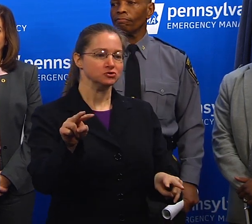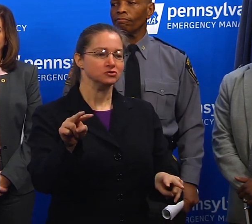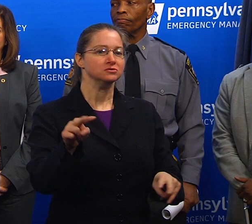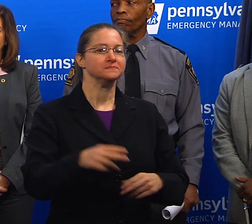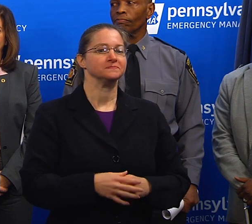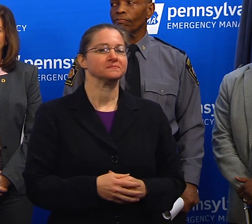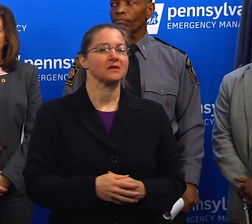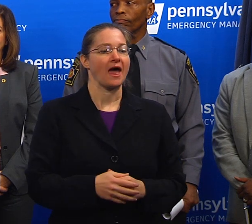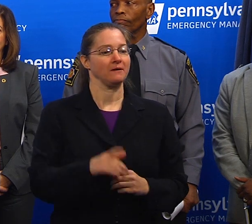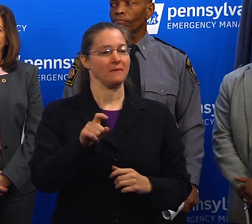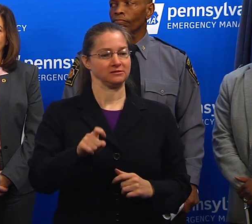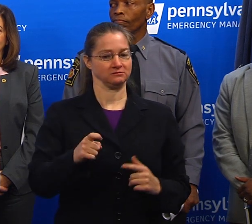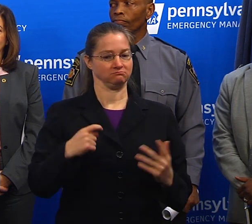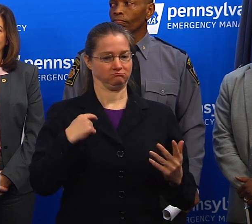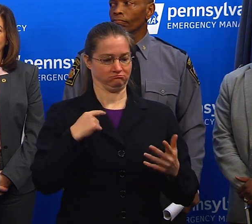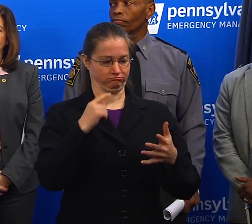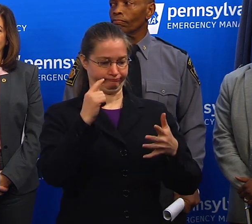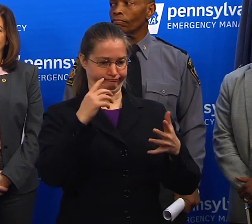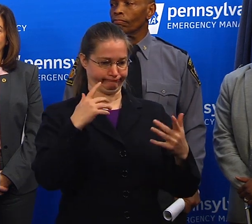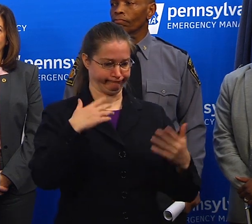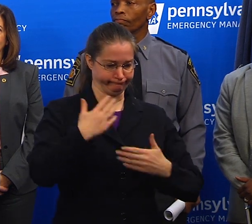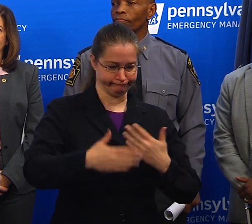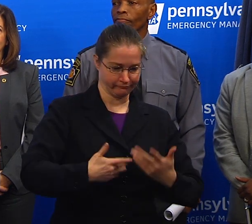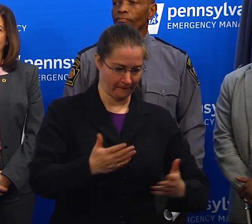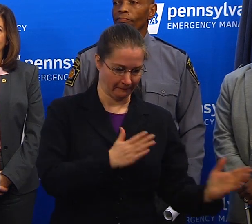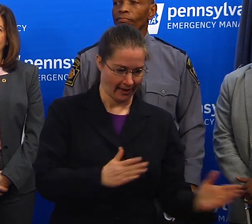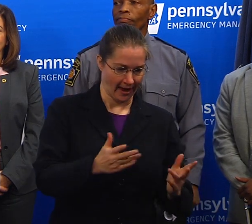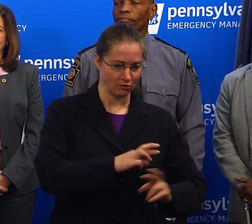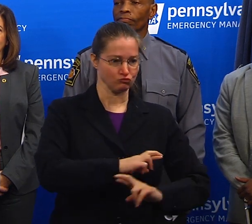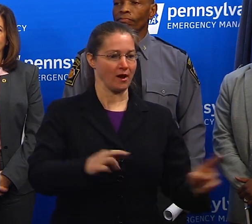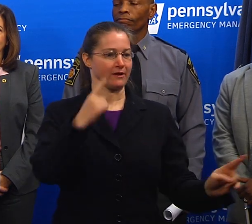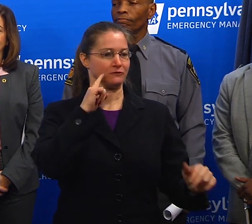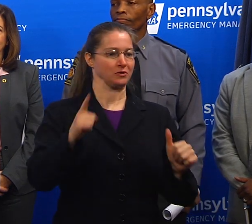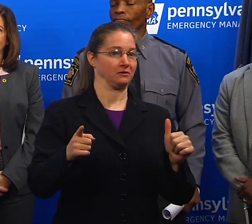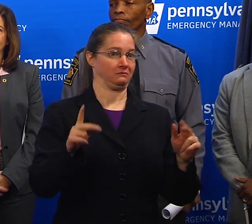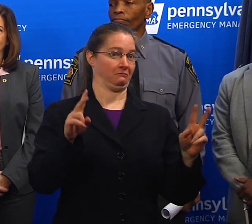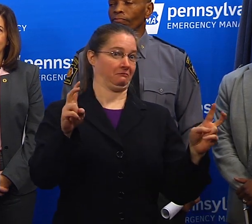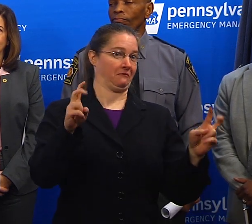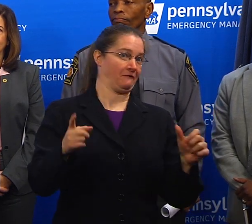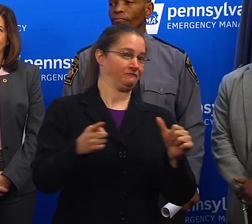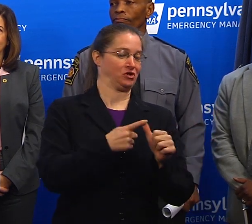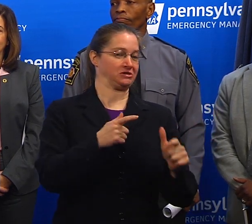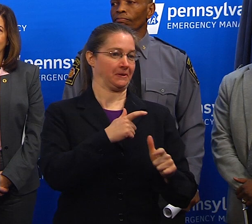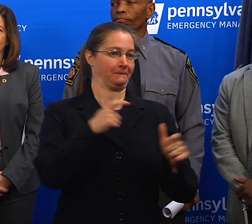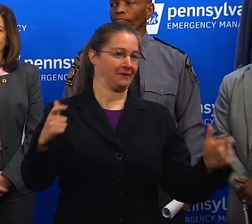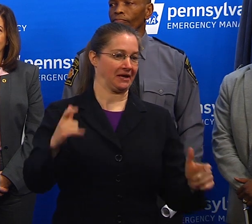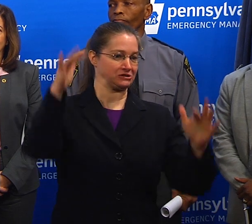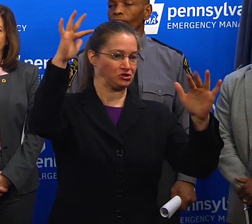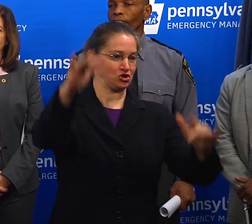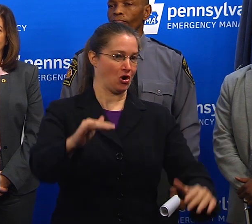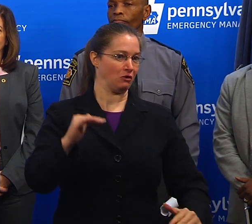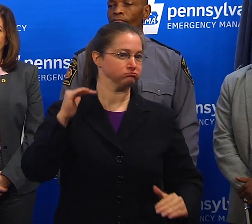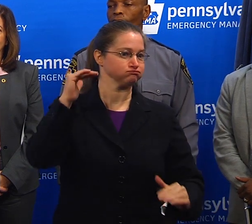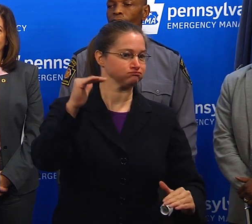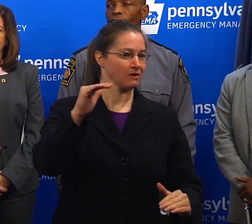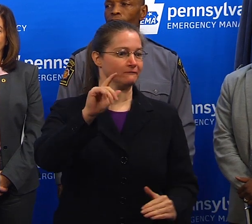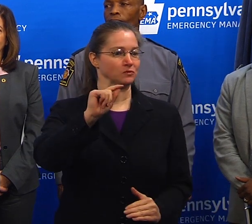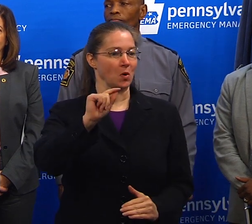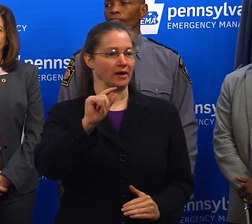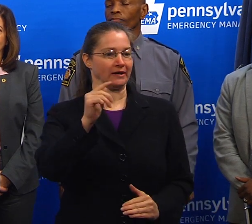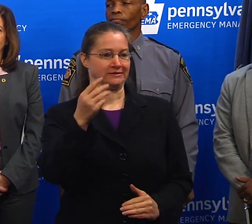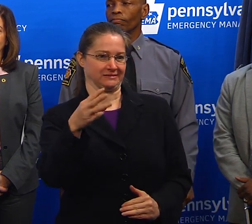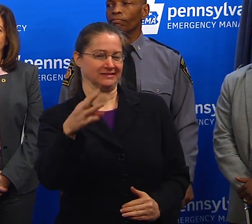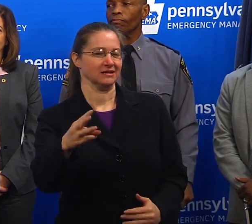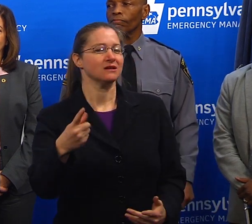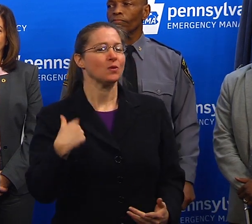steps to be ready for what might be the first big snowstorm of 2016. Pennsylvanians, you know, we all know we